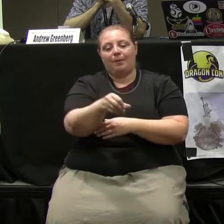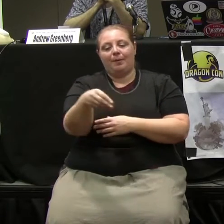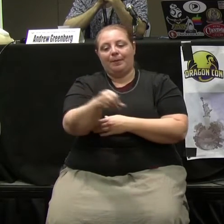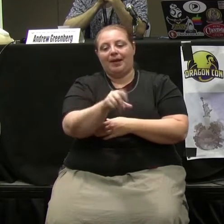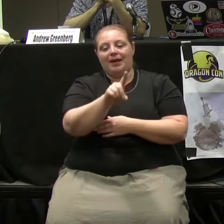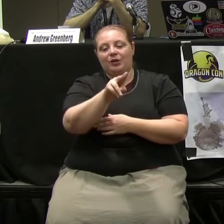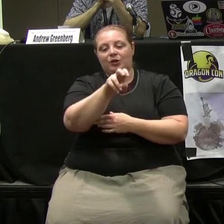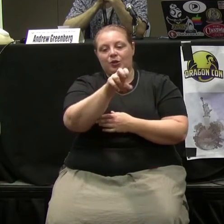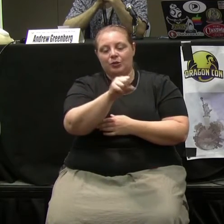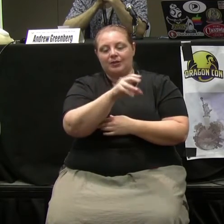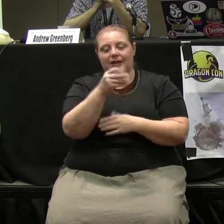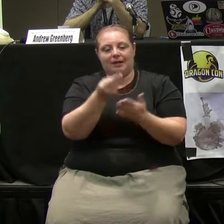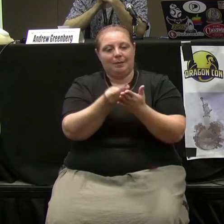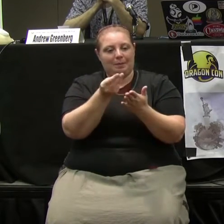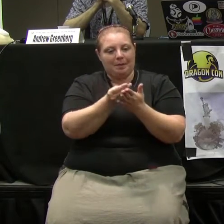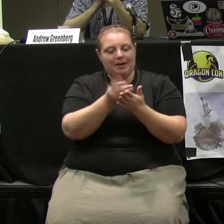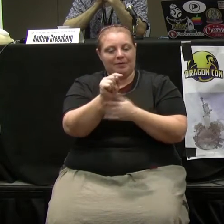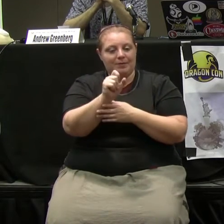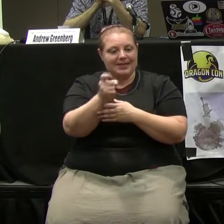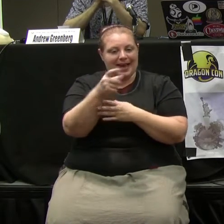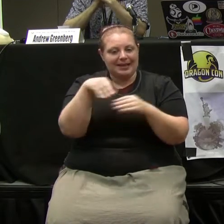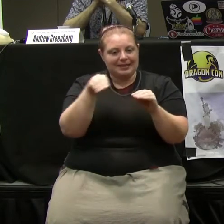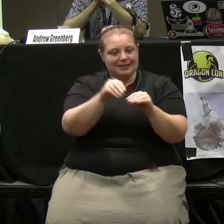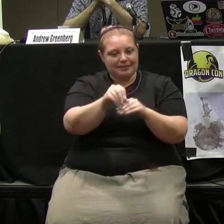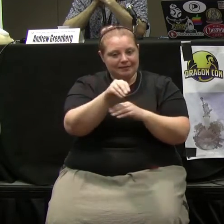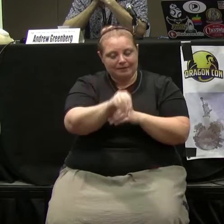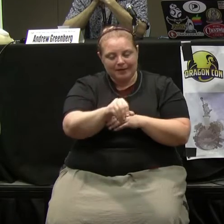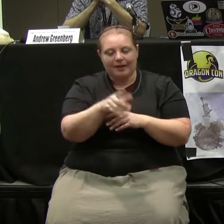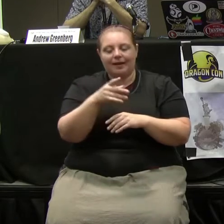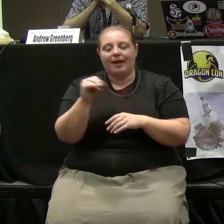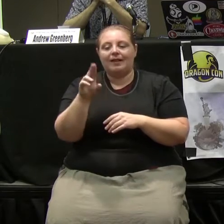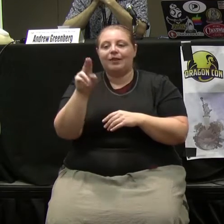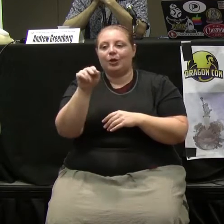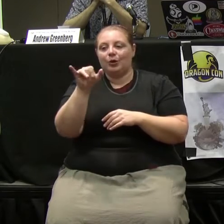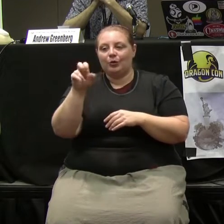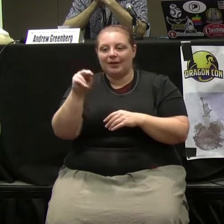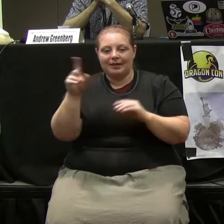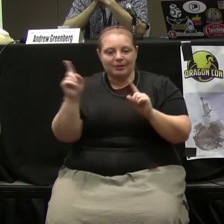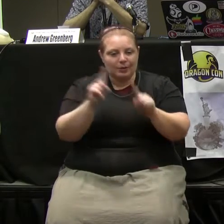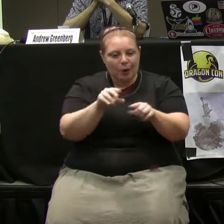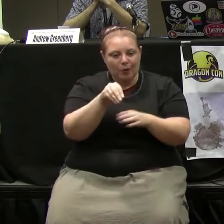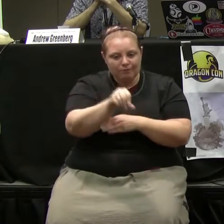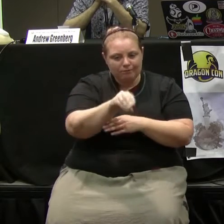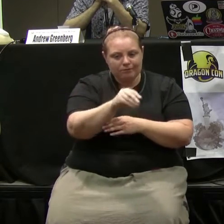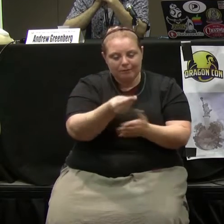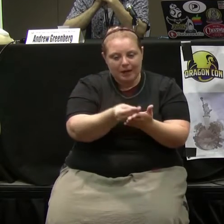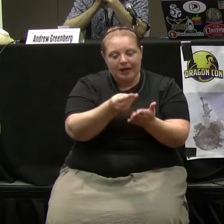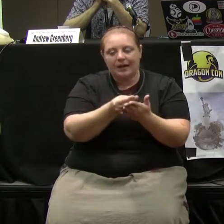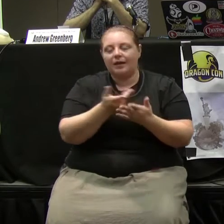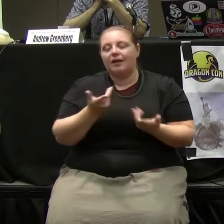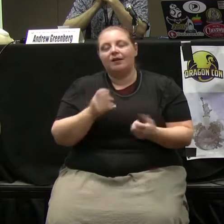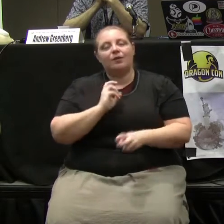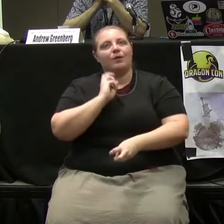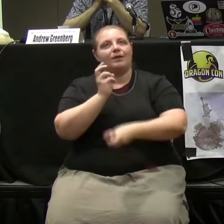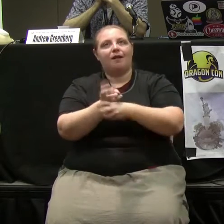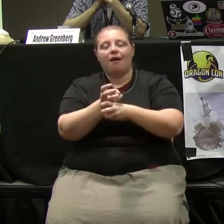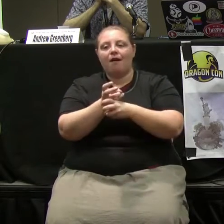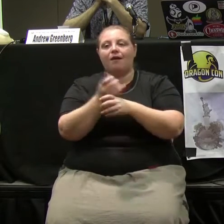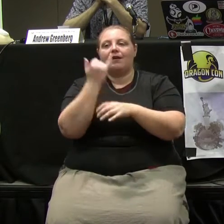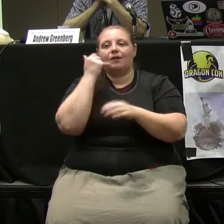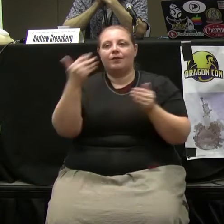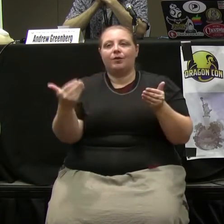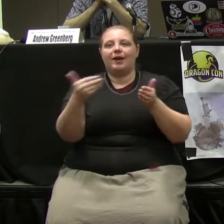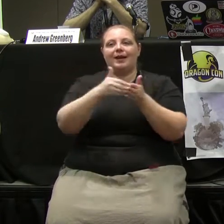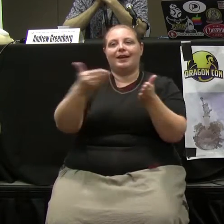dollars, and then those associations lobby, and then there's the unions who go and lobby. And so it's kind of hard to find yourself at odds with the people who are serving you, and